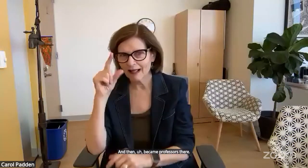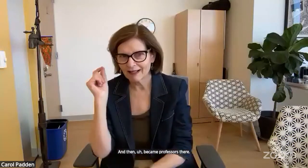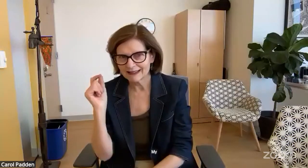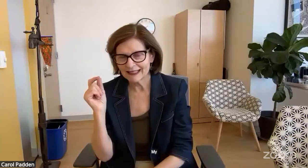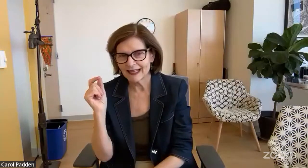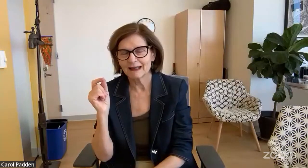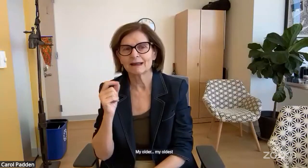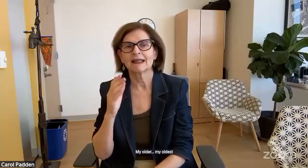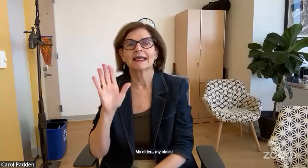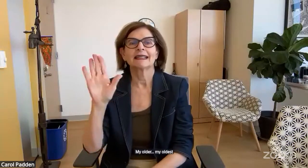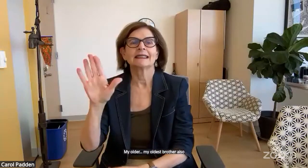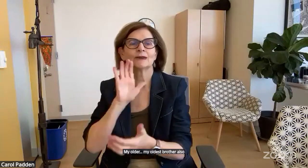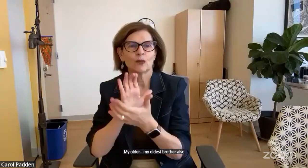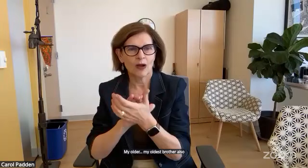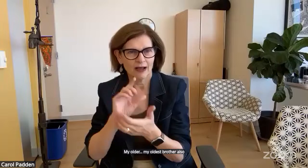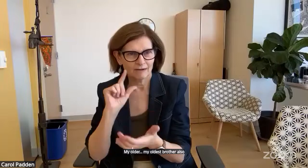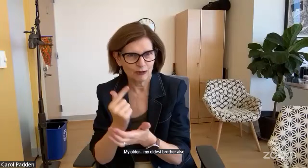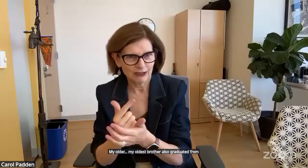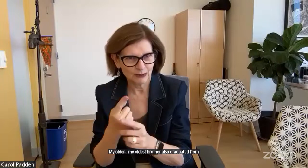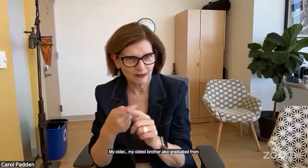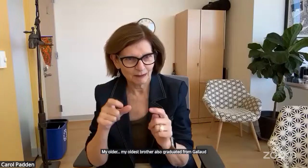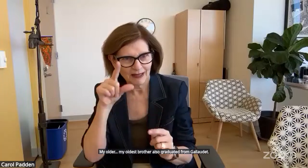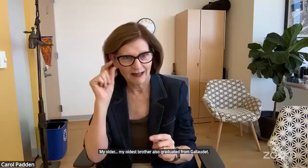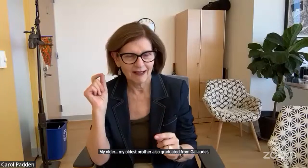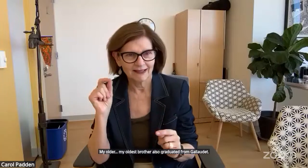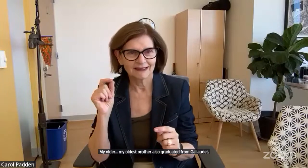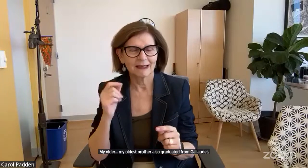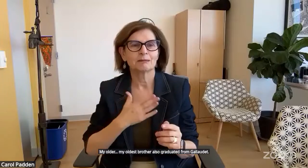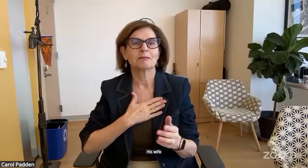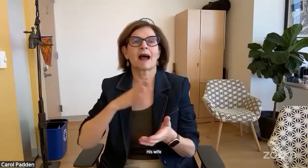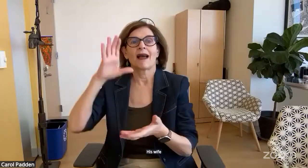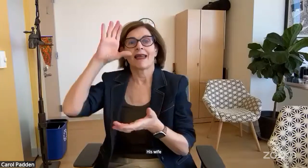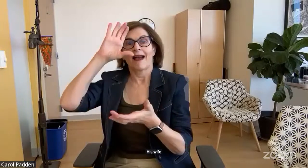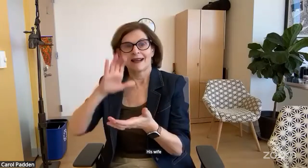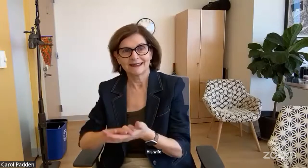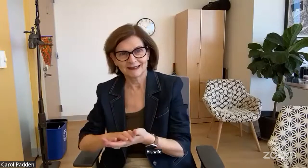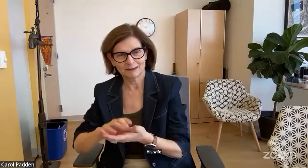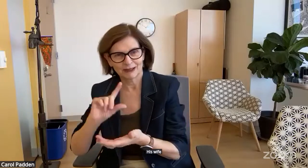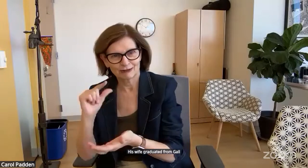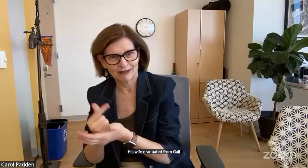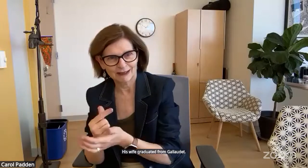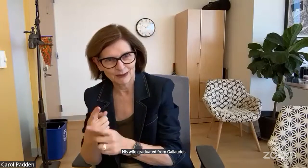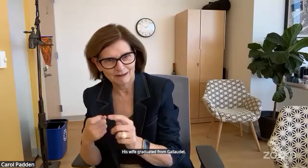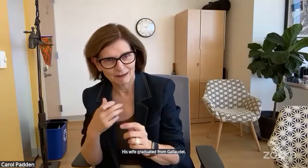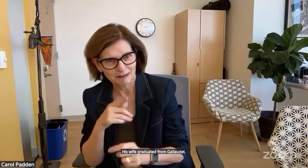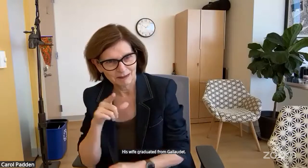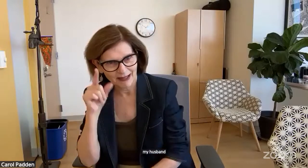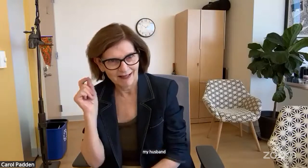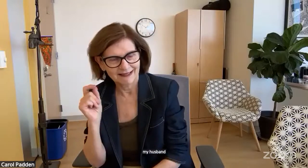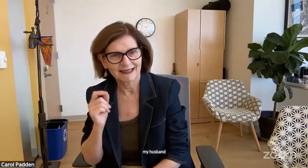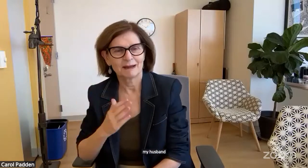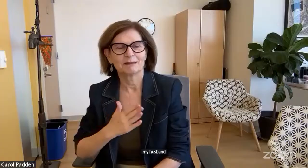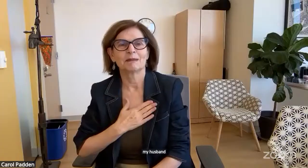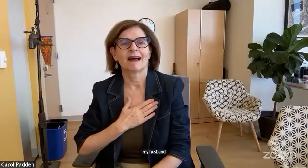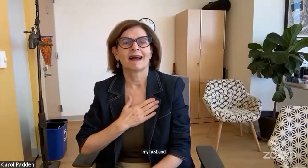My oldest brother also graduated from Gallaudet. His wife graduated from Gallaudet. My husband graduated from